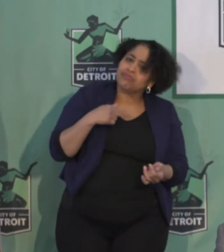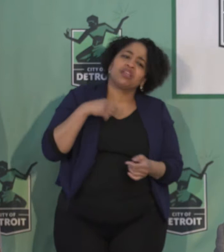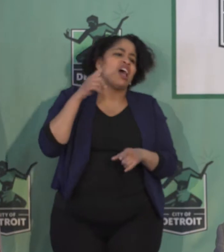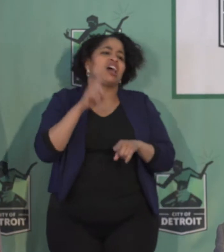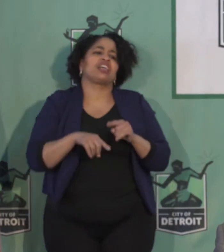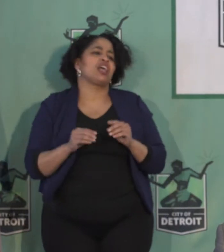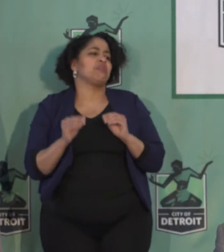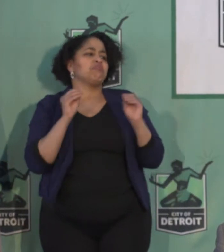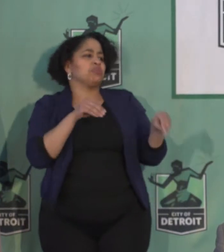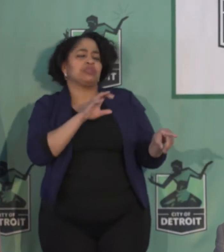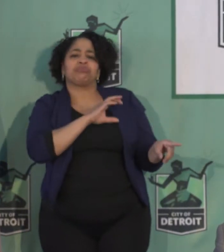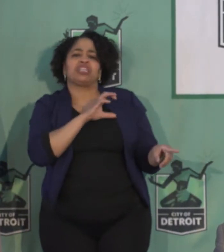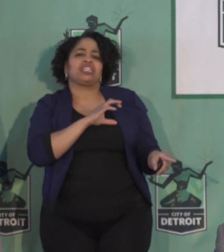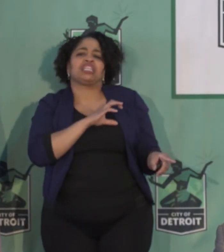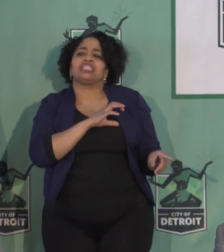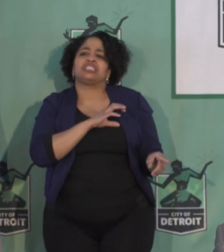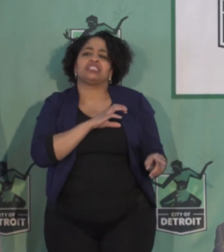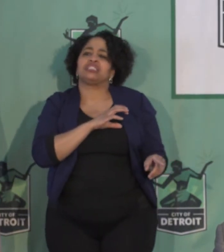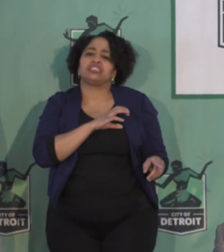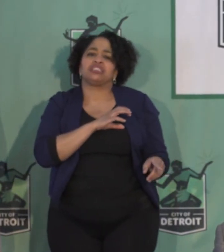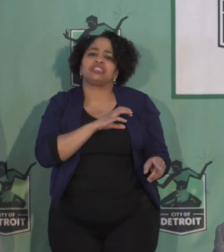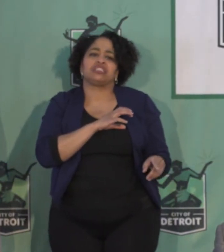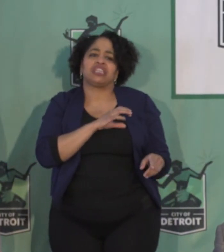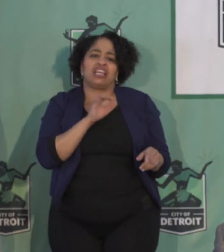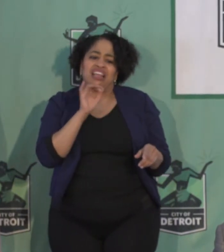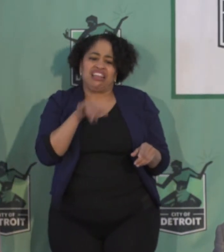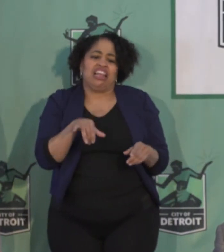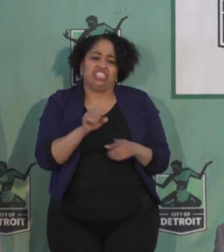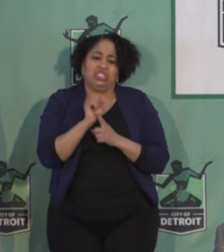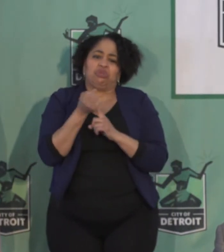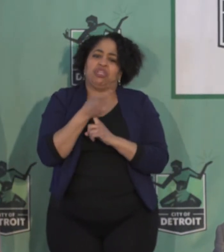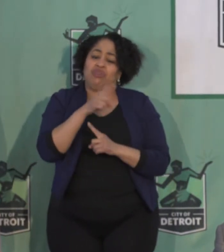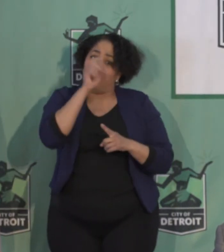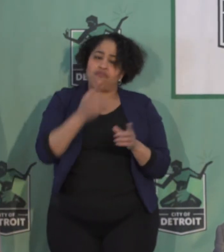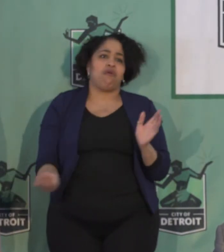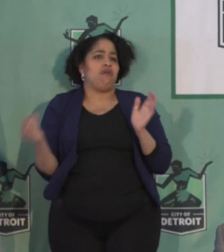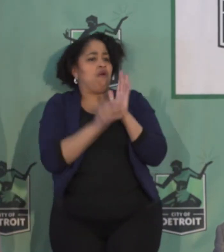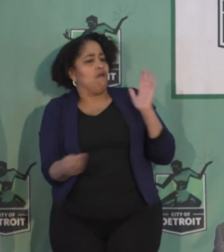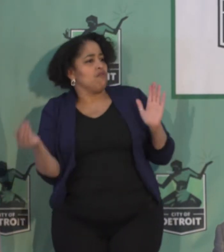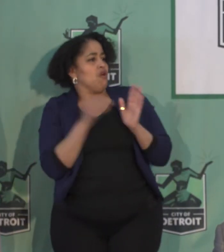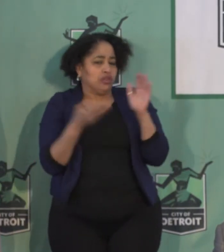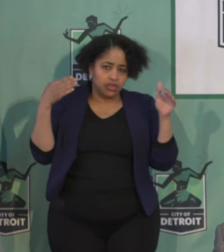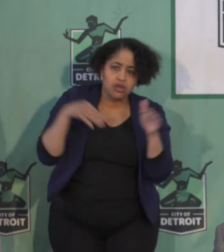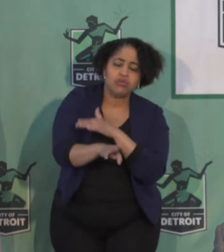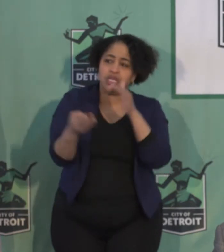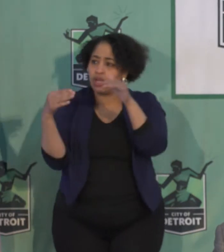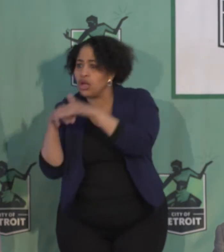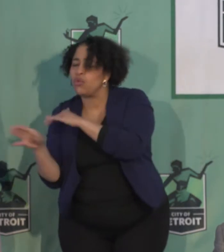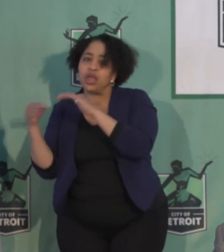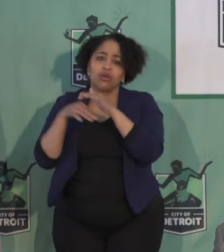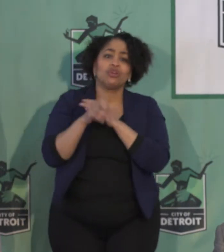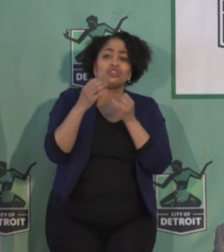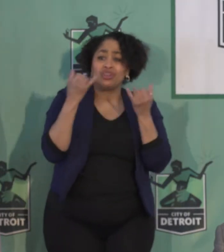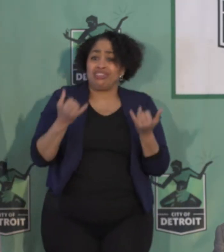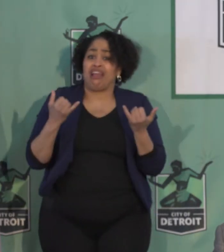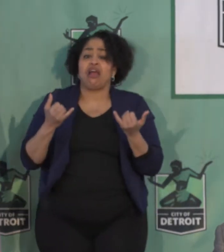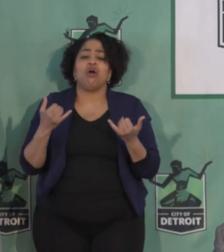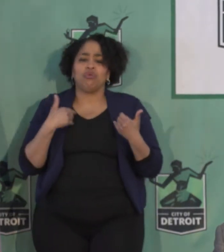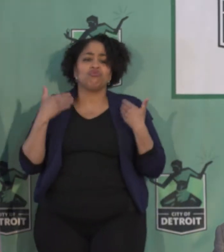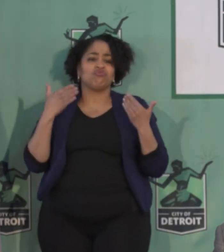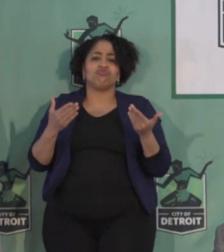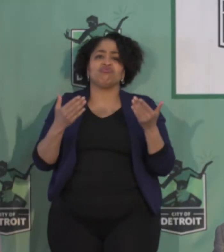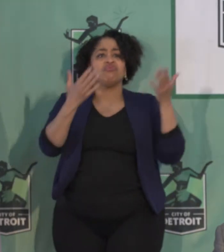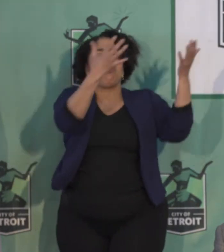police department in a position that they are repeatedly having to go in and deal with groups. So we've taken the interim step. We've taken down